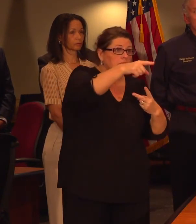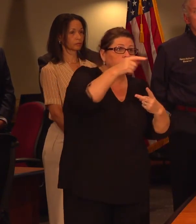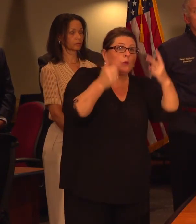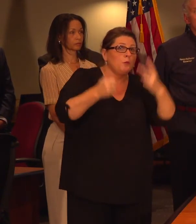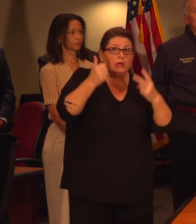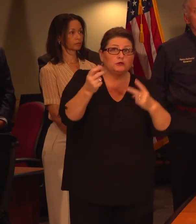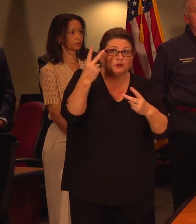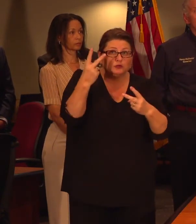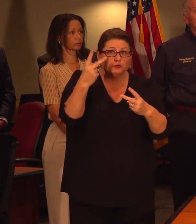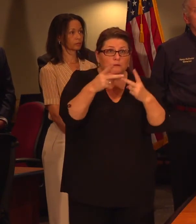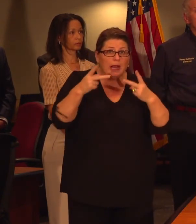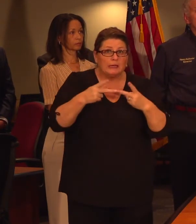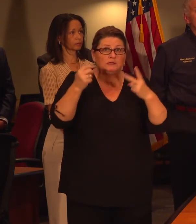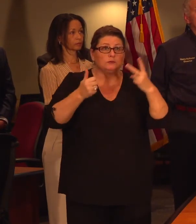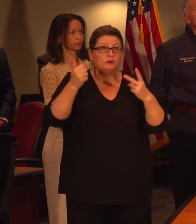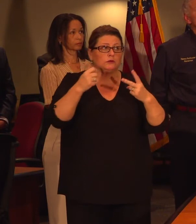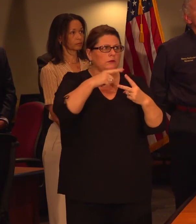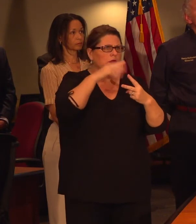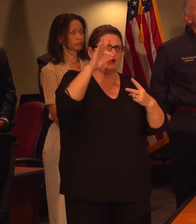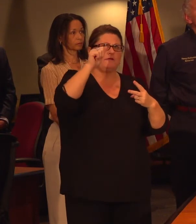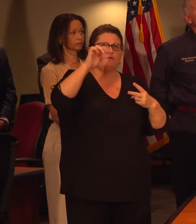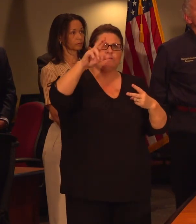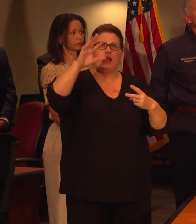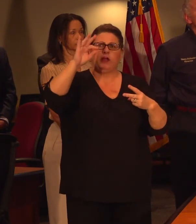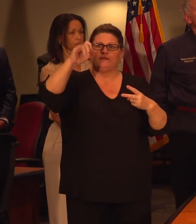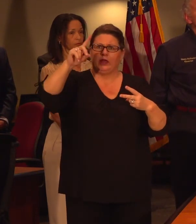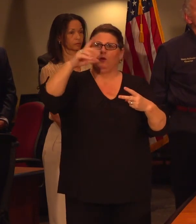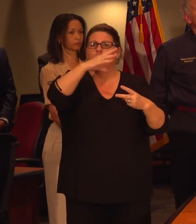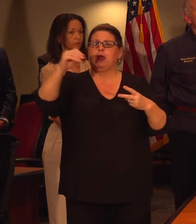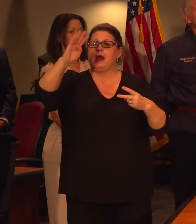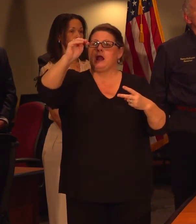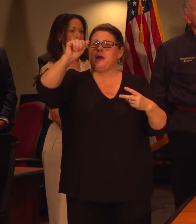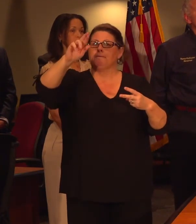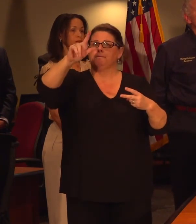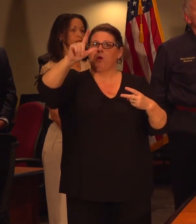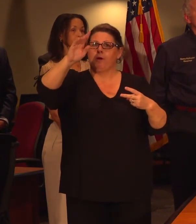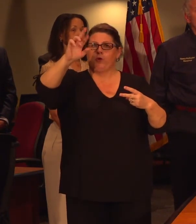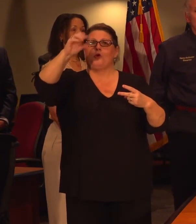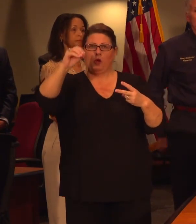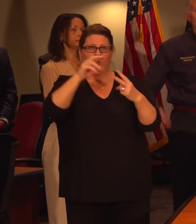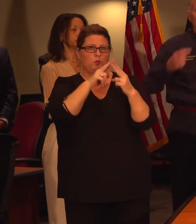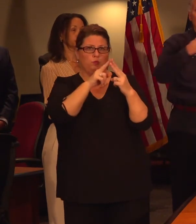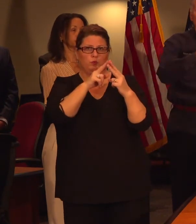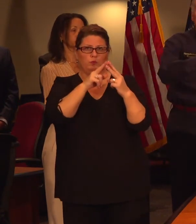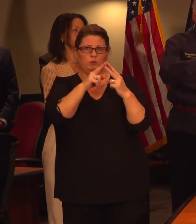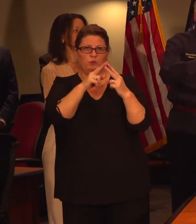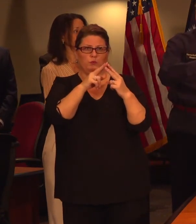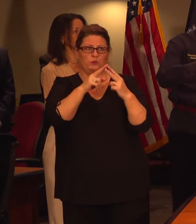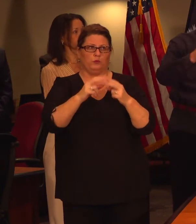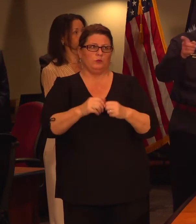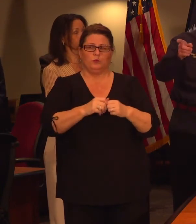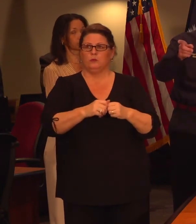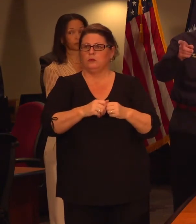Which 2? I think it's the Fairfield and the Marlboro that are still potentially on the table. Any more questions for the